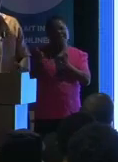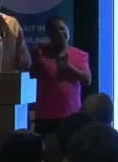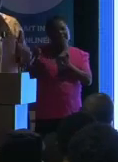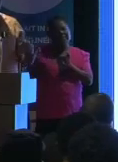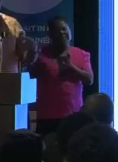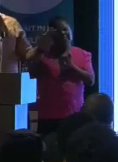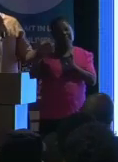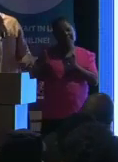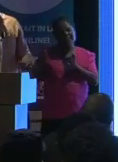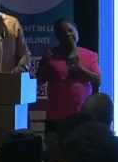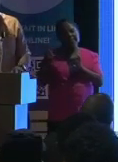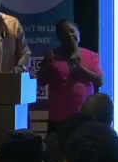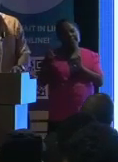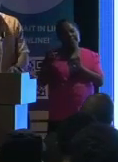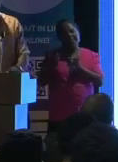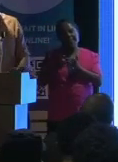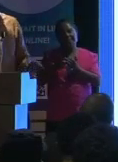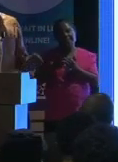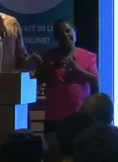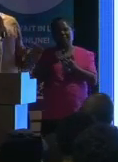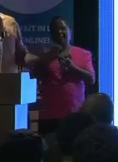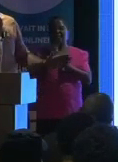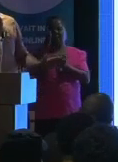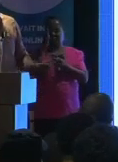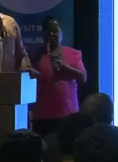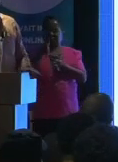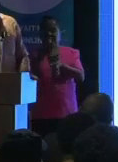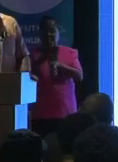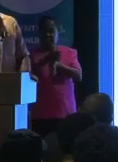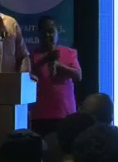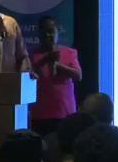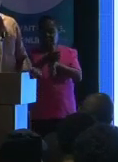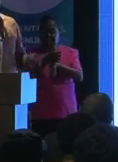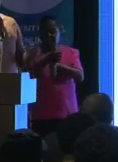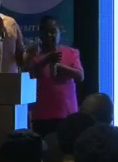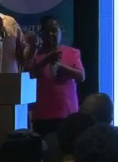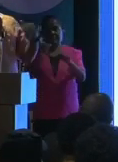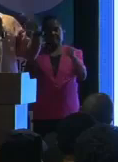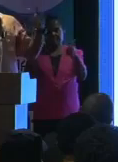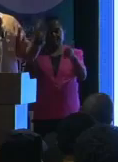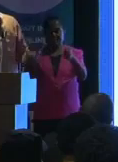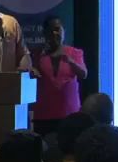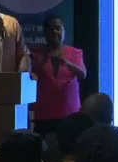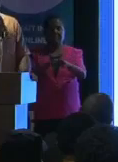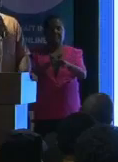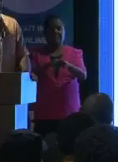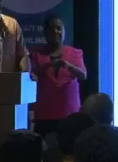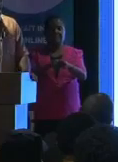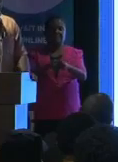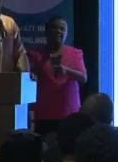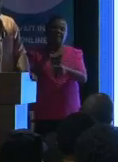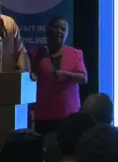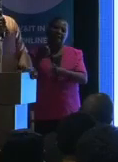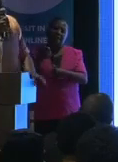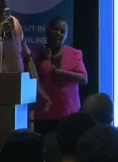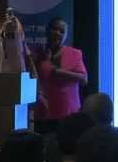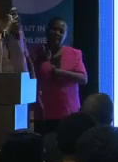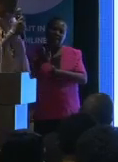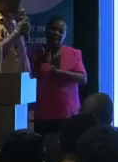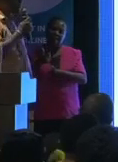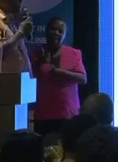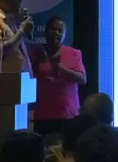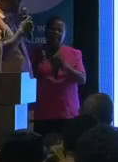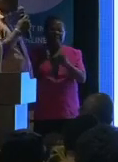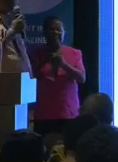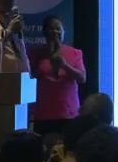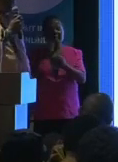employment, well, the employment will come. The cease time will come maybe after 5